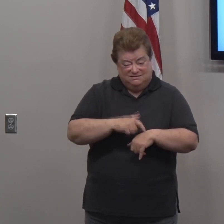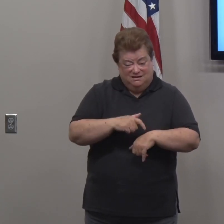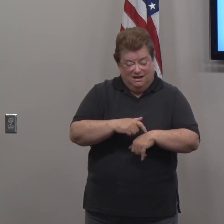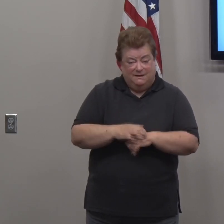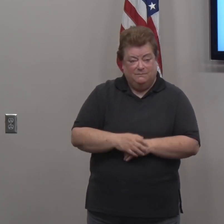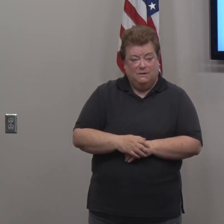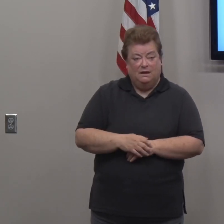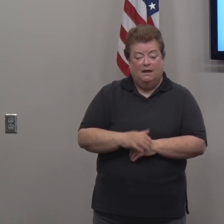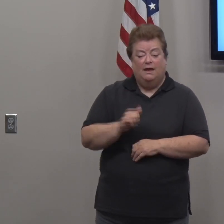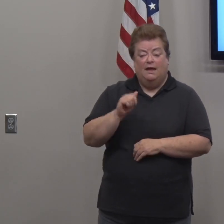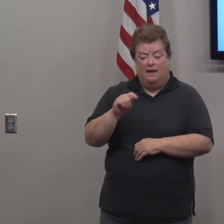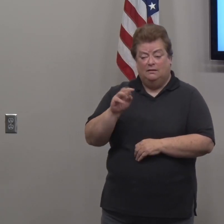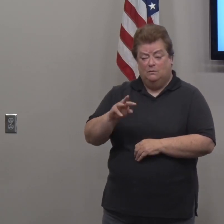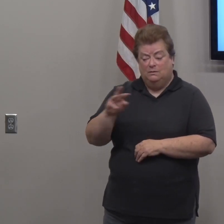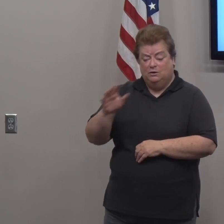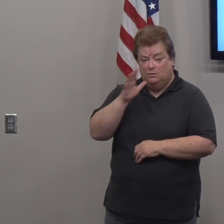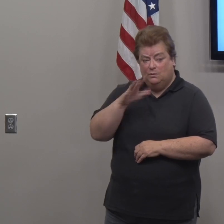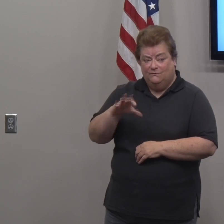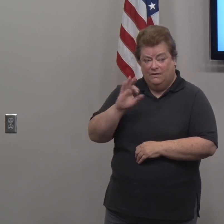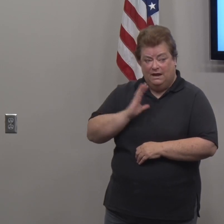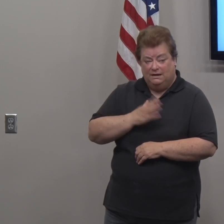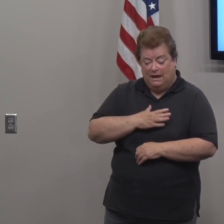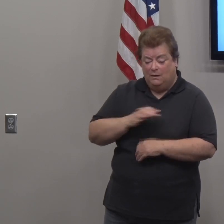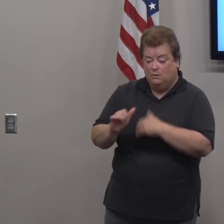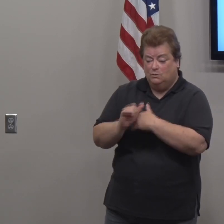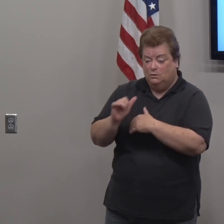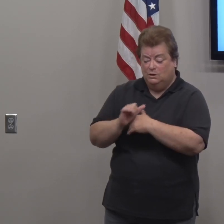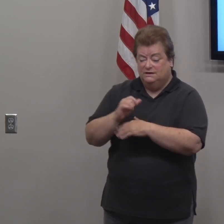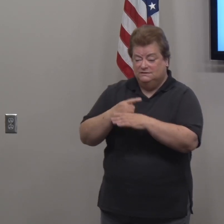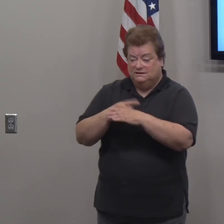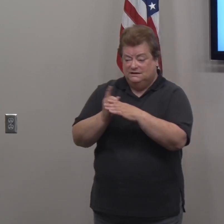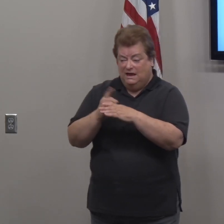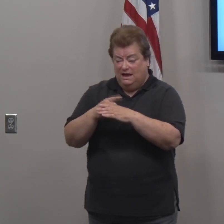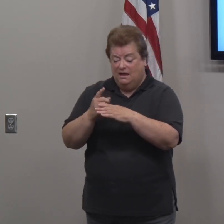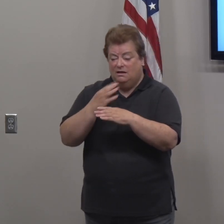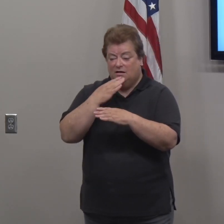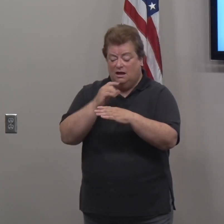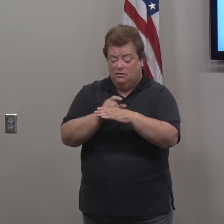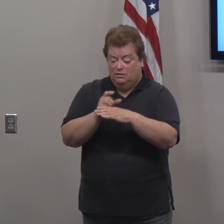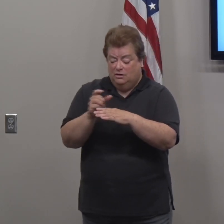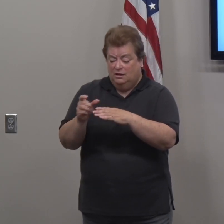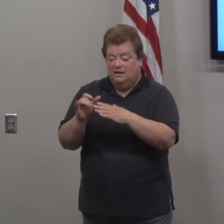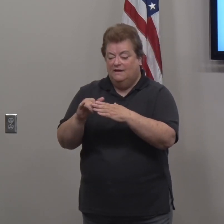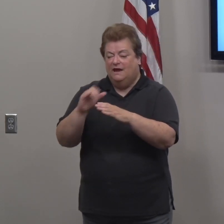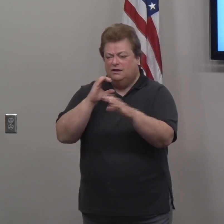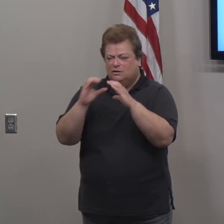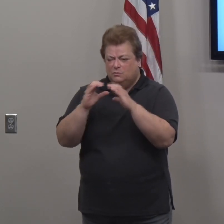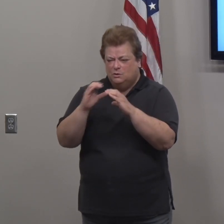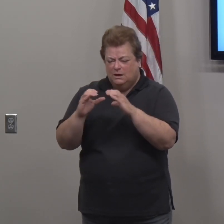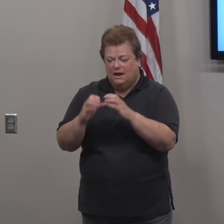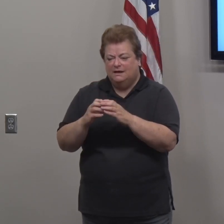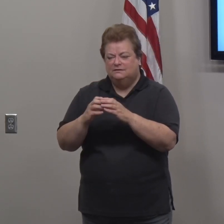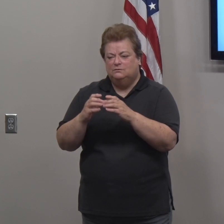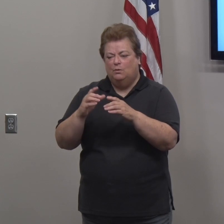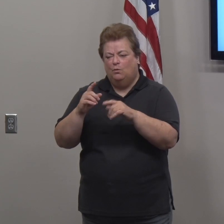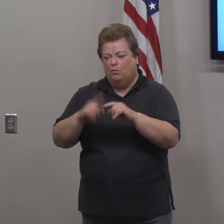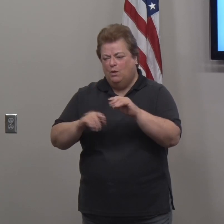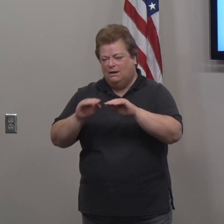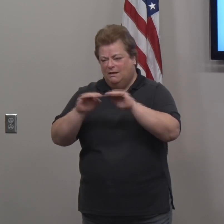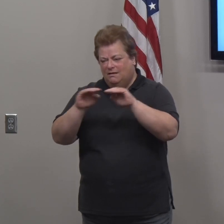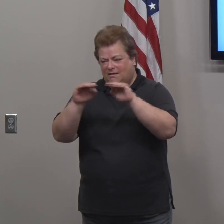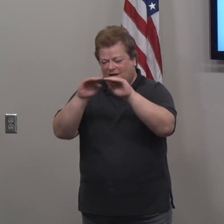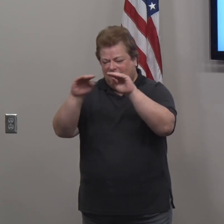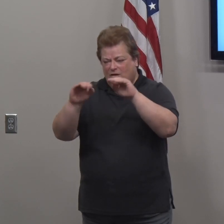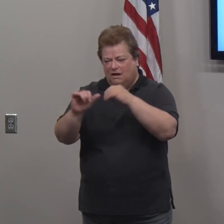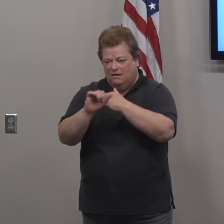the website, you will also find our COVID-19 risk dial, a color-coded tool that communicates the level of risk of spread of